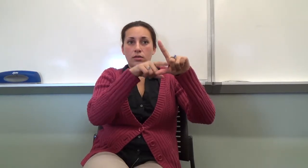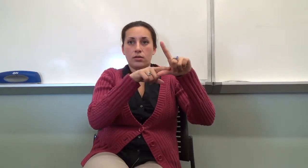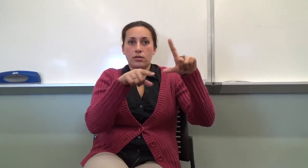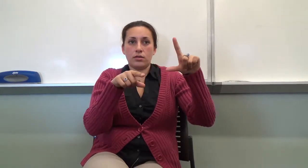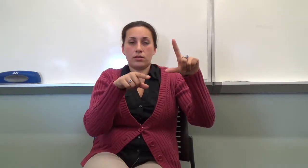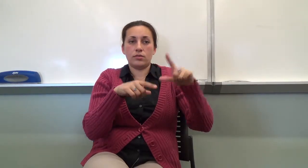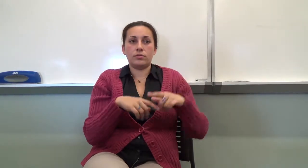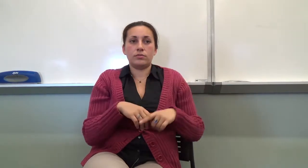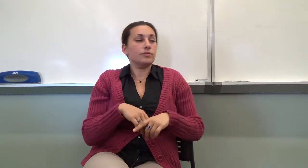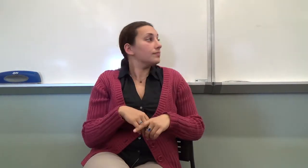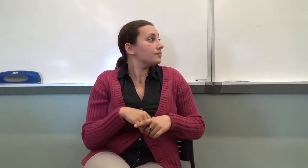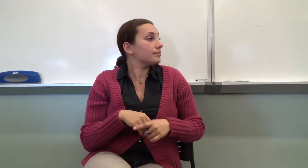starting at the same point.